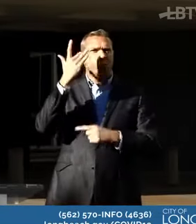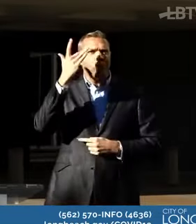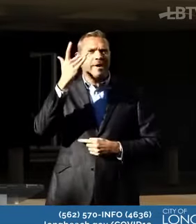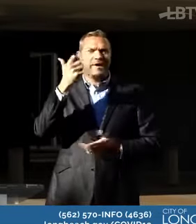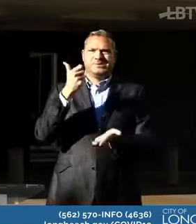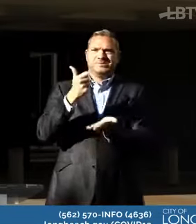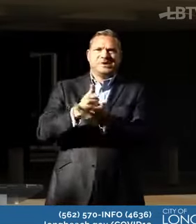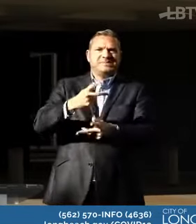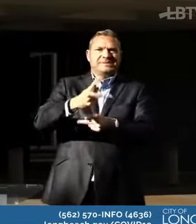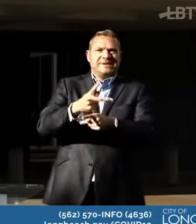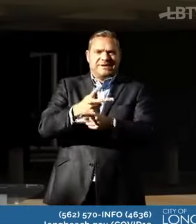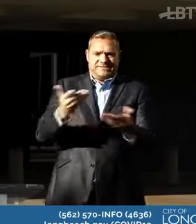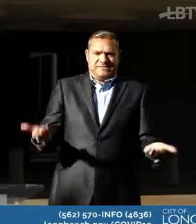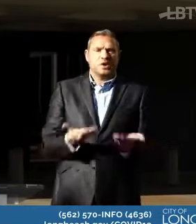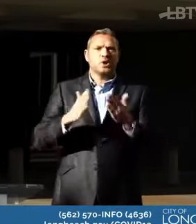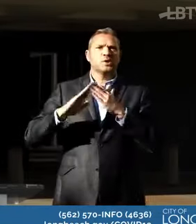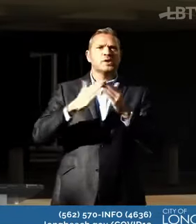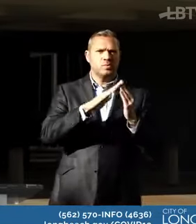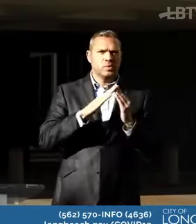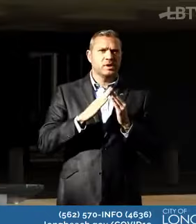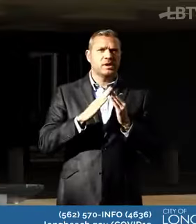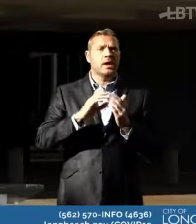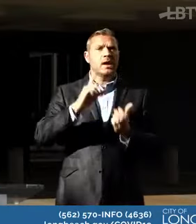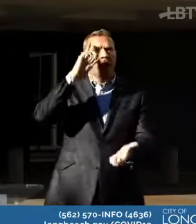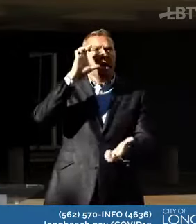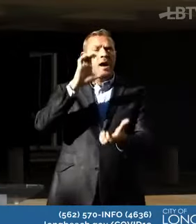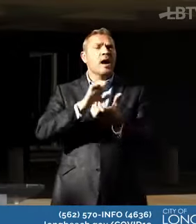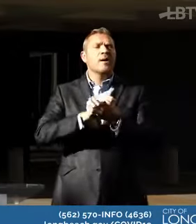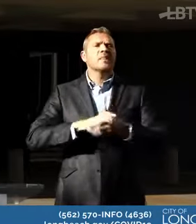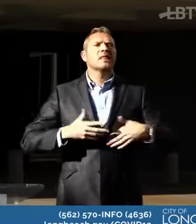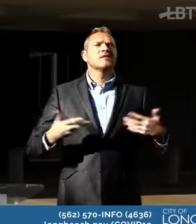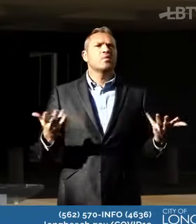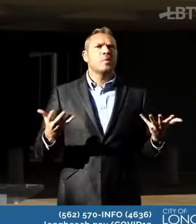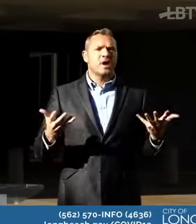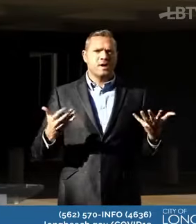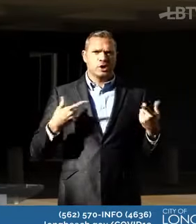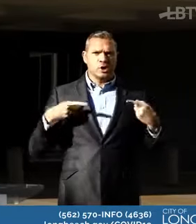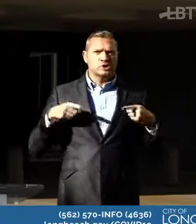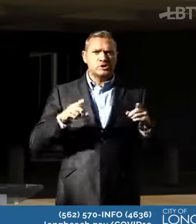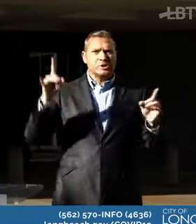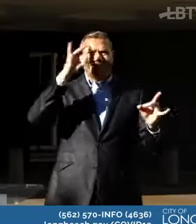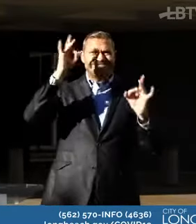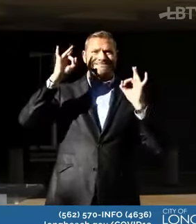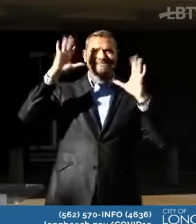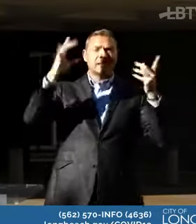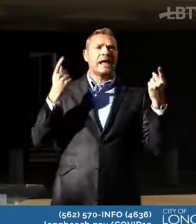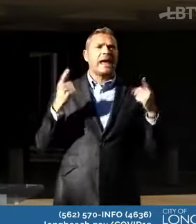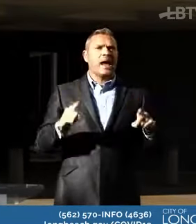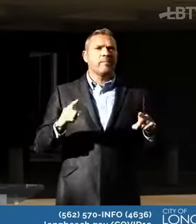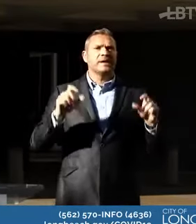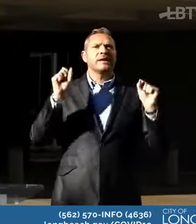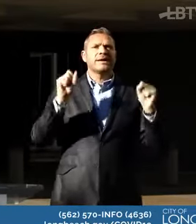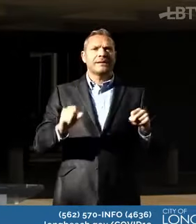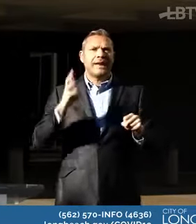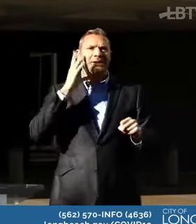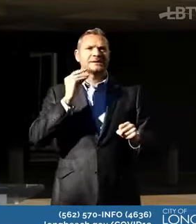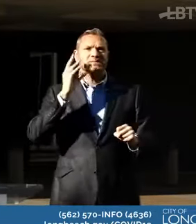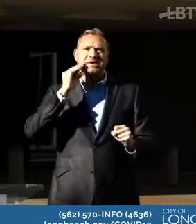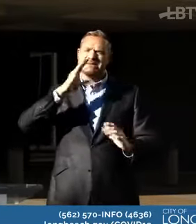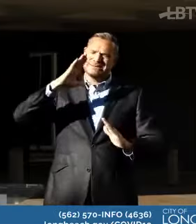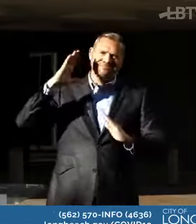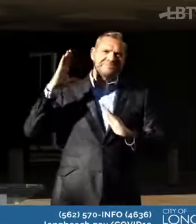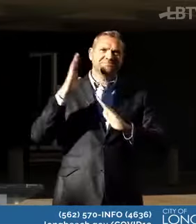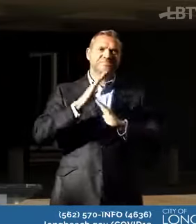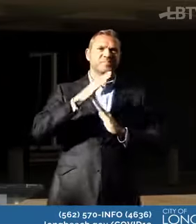I firmly believe that in times of crisis, you see the best in people, and we have seen that over and over again through